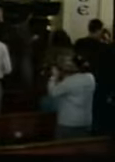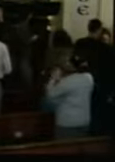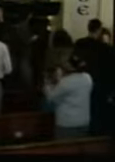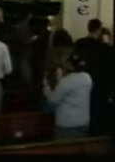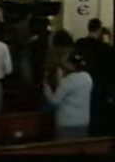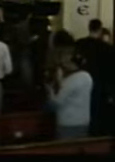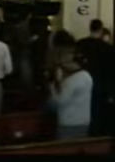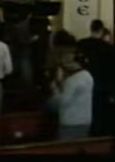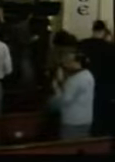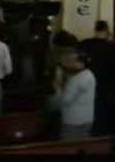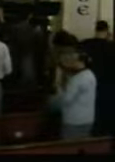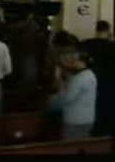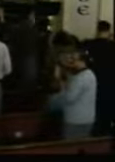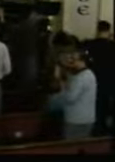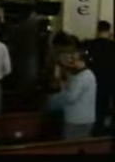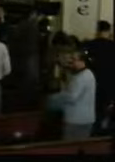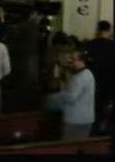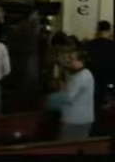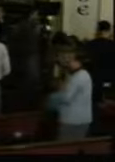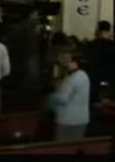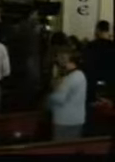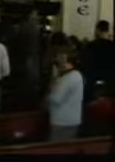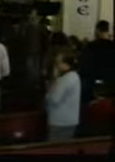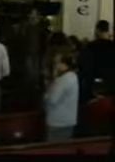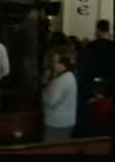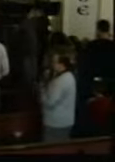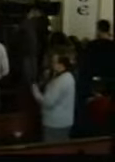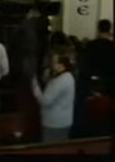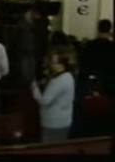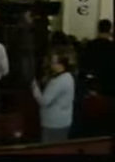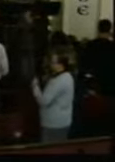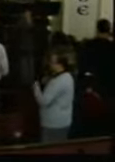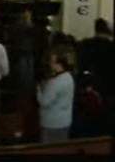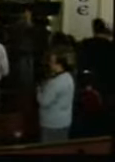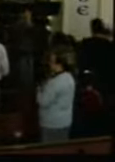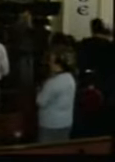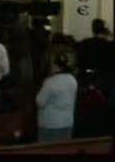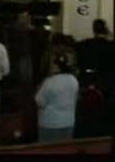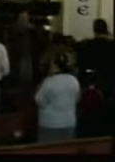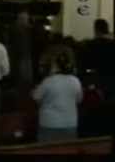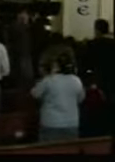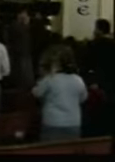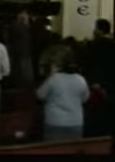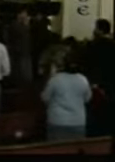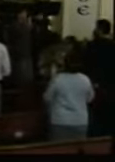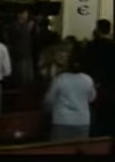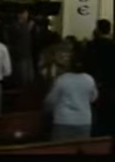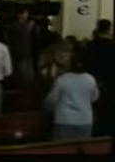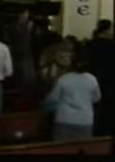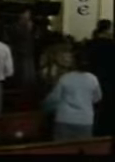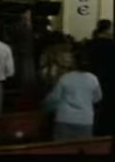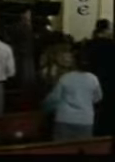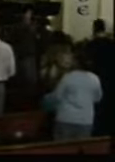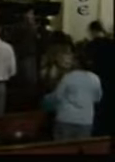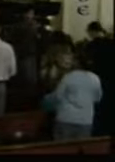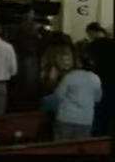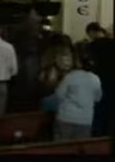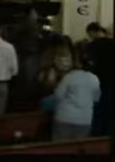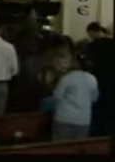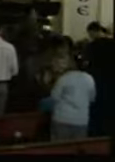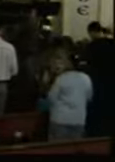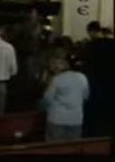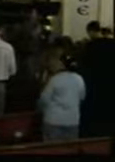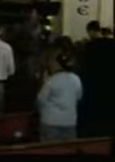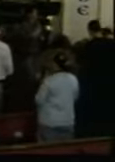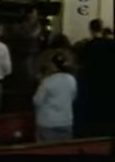He's the God of the sun, the stars and the sea, and He is your